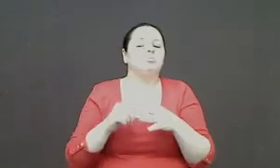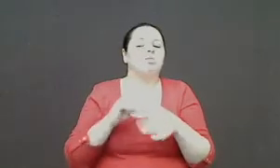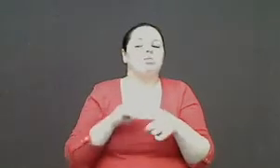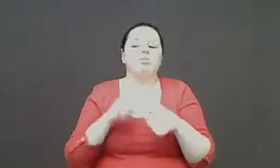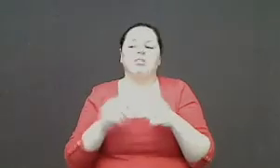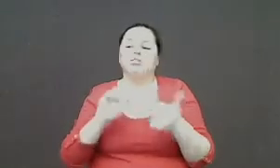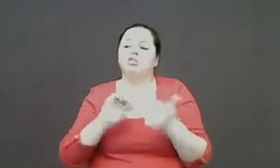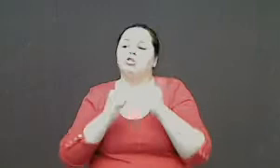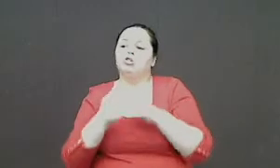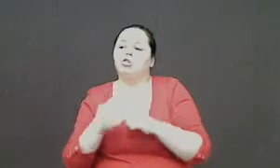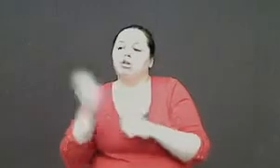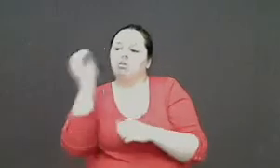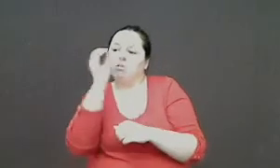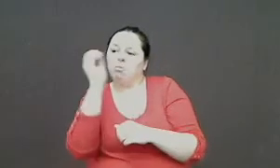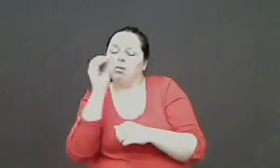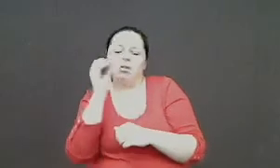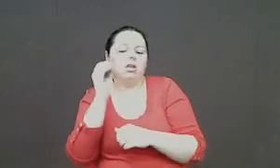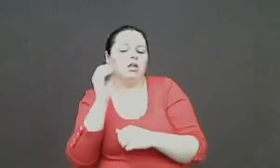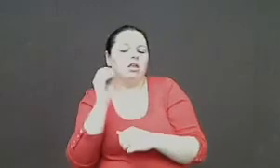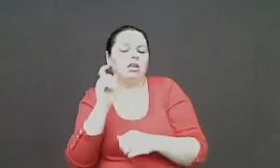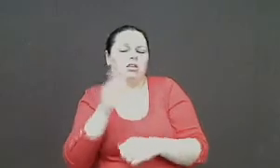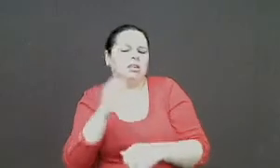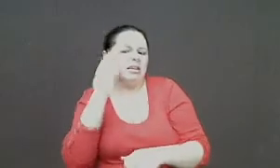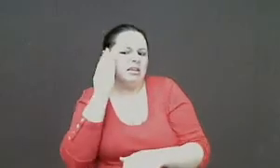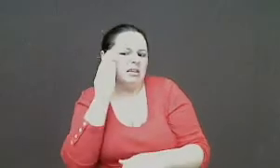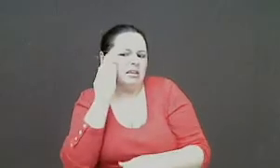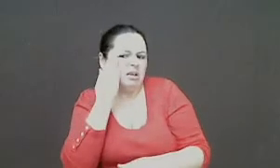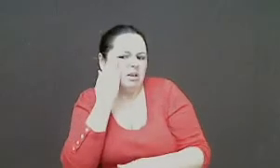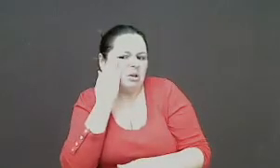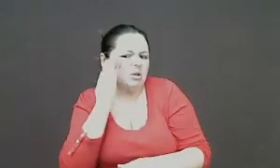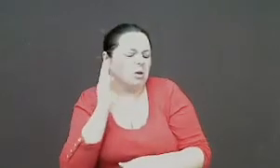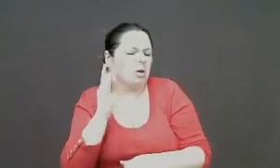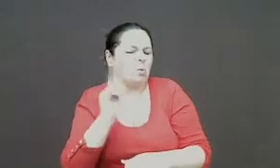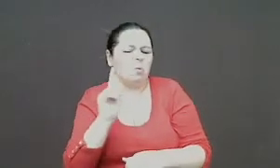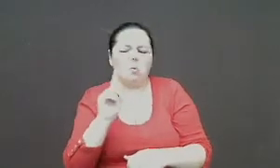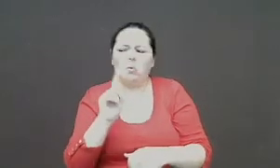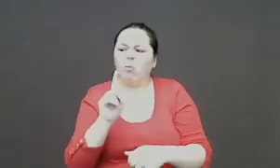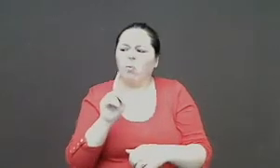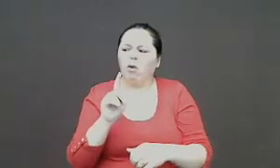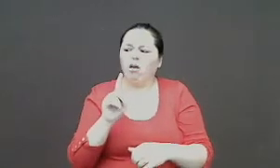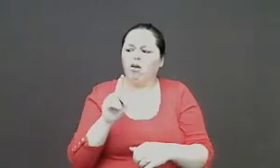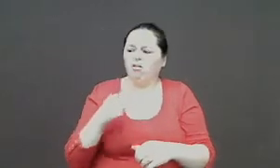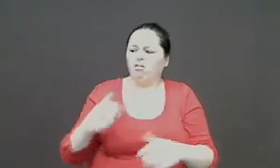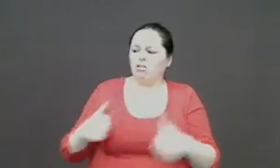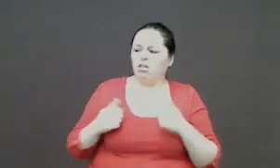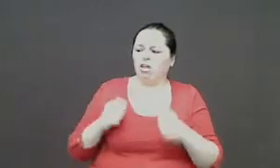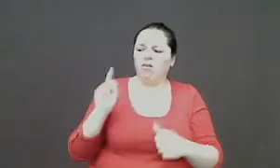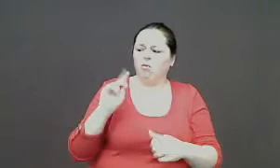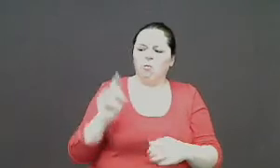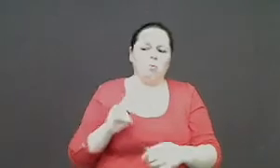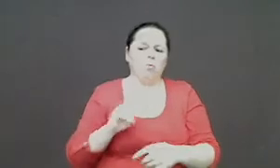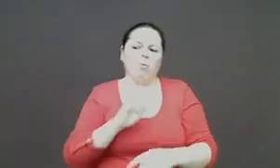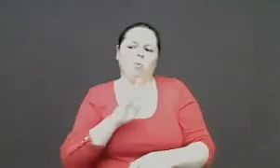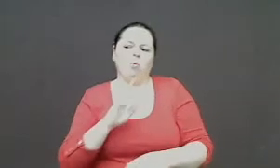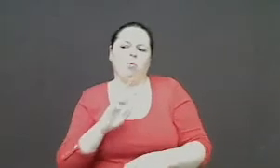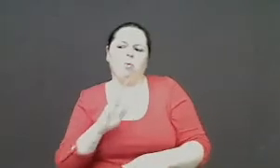you are became much more critical. We can trace the efforts at trying to do